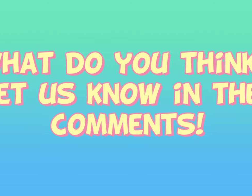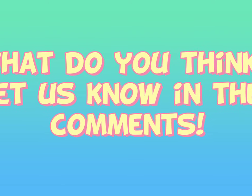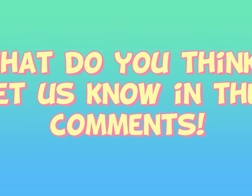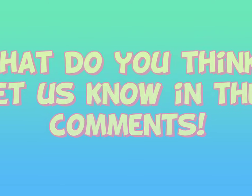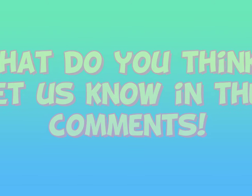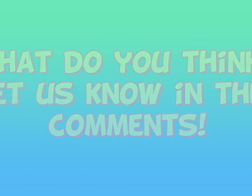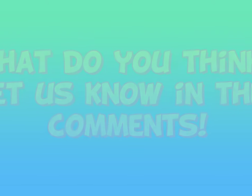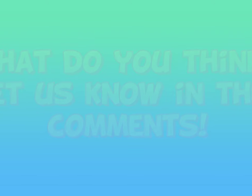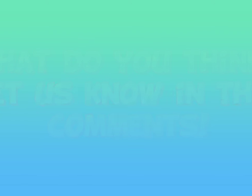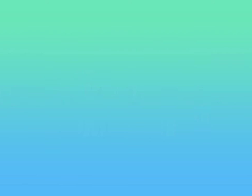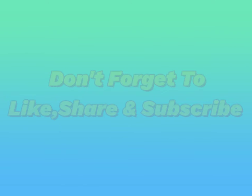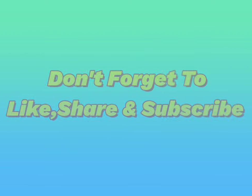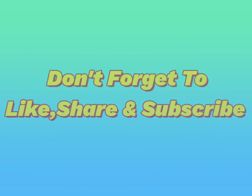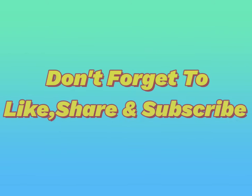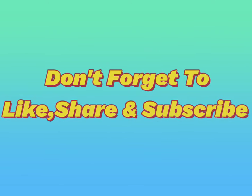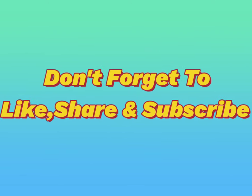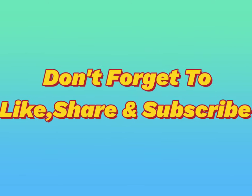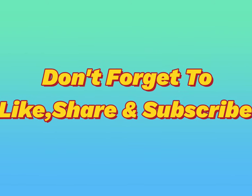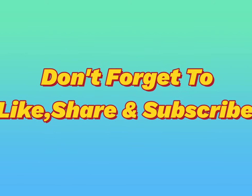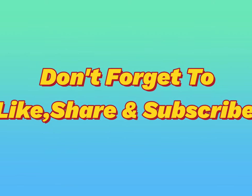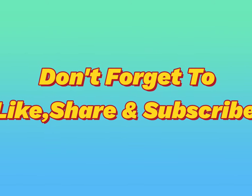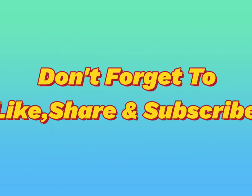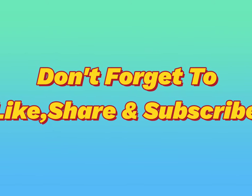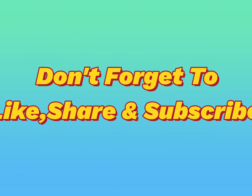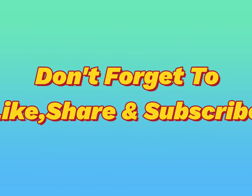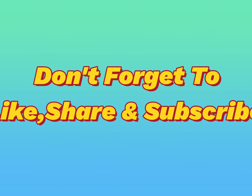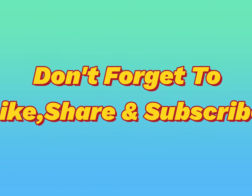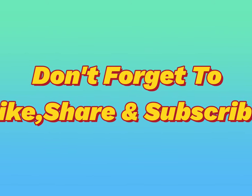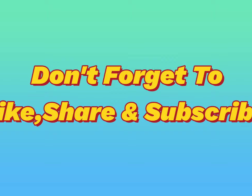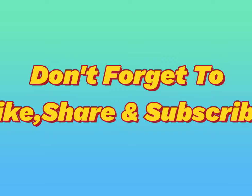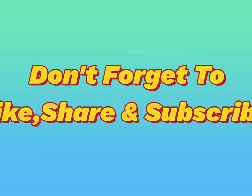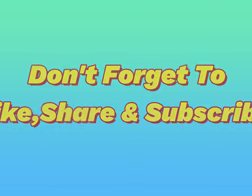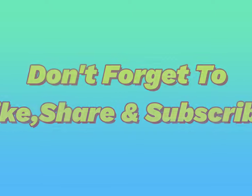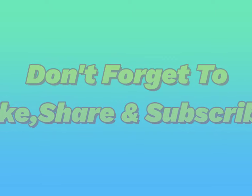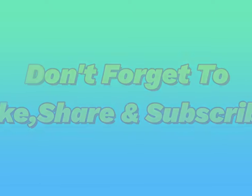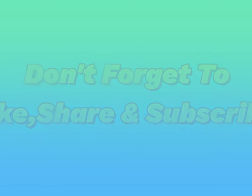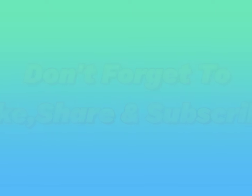Let us know in the comments. Thanks for watching, and don't forget to like, share, and subscribe.